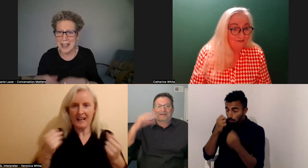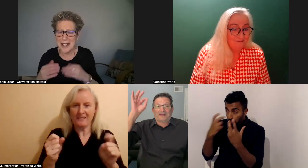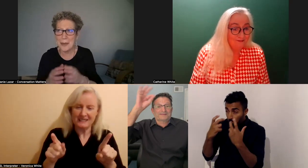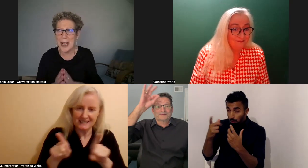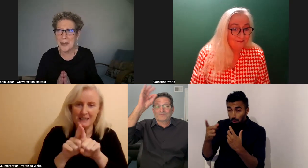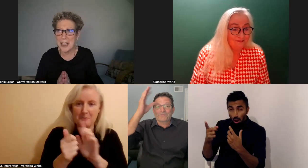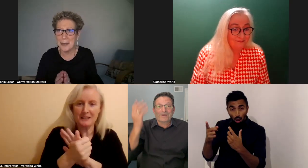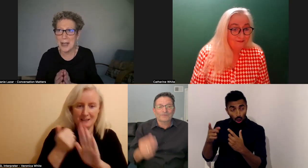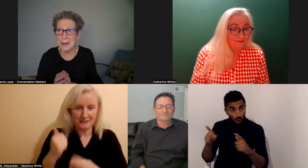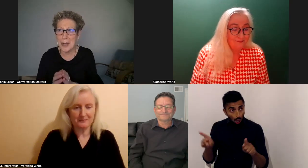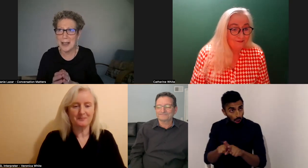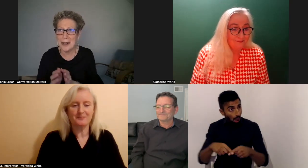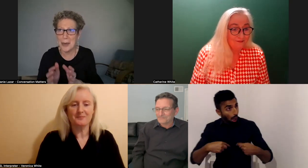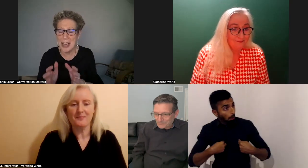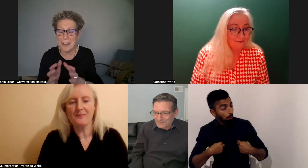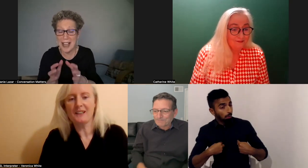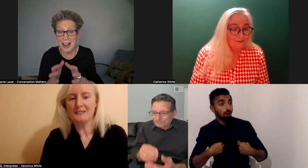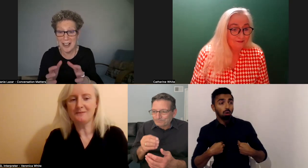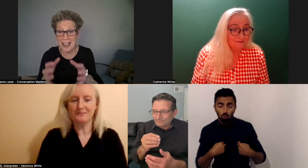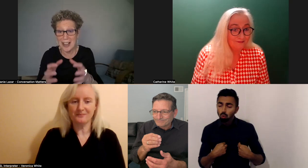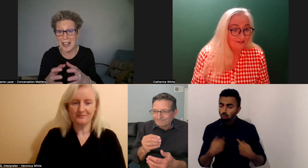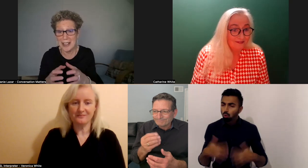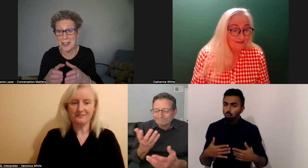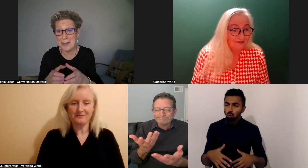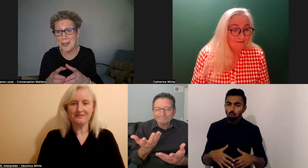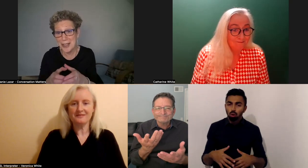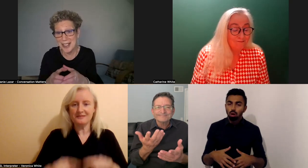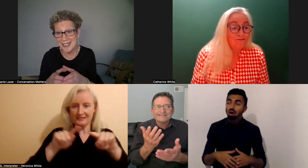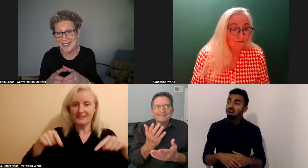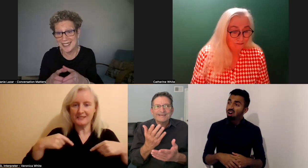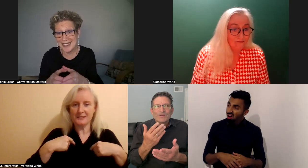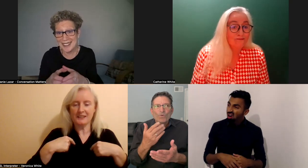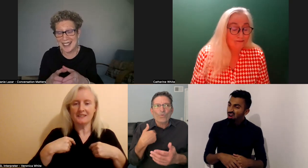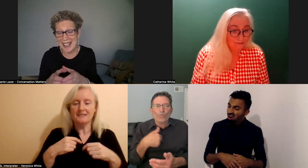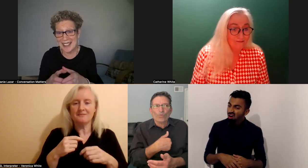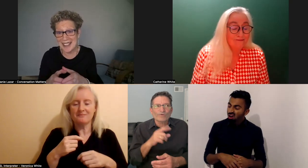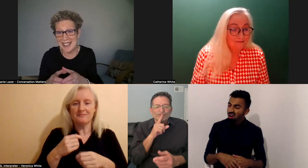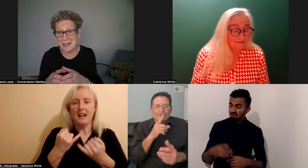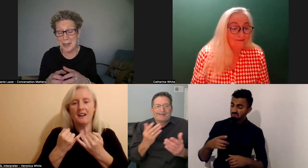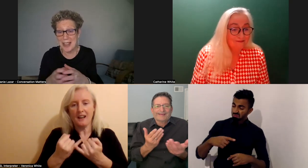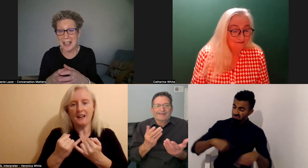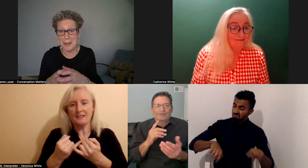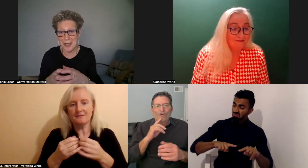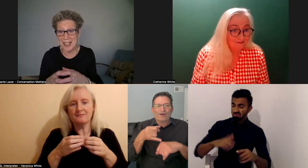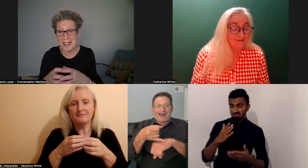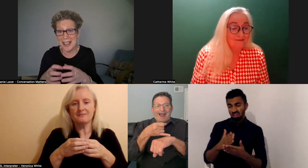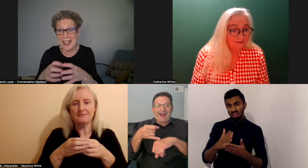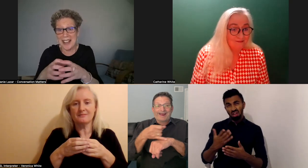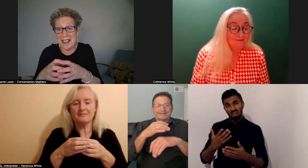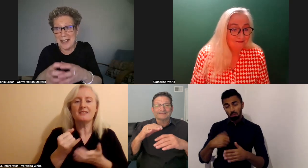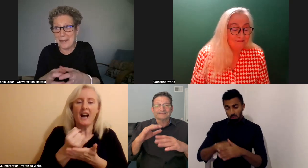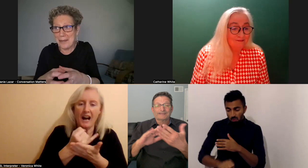I mean, in some ways, we really are an island community, and within that